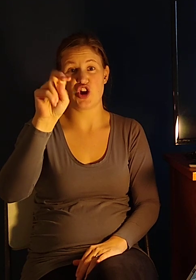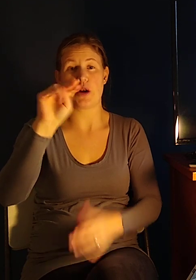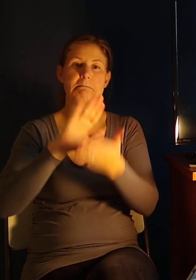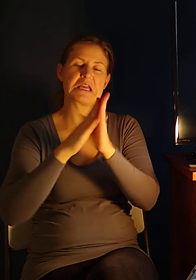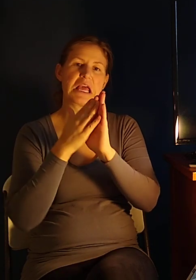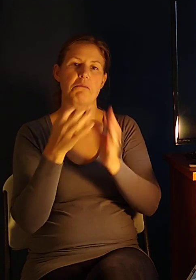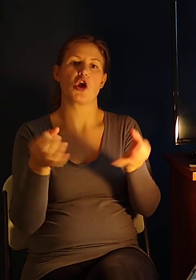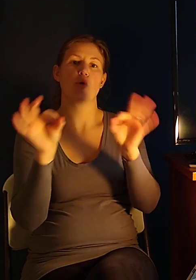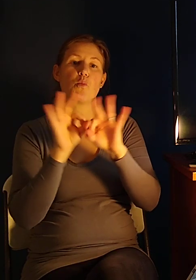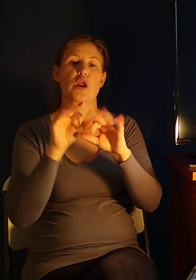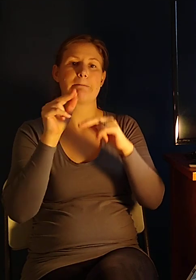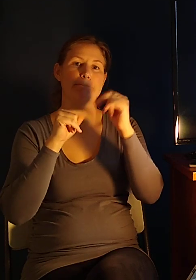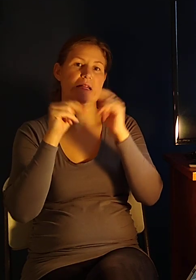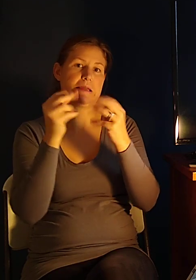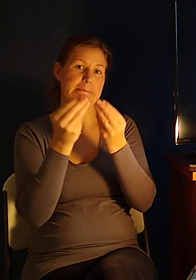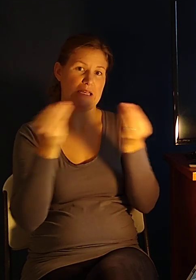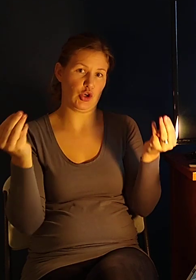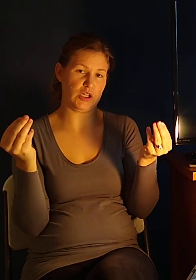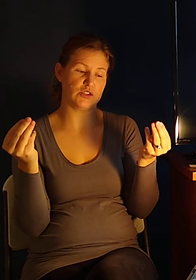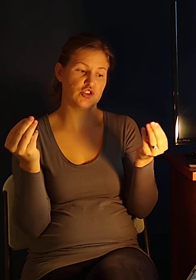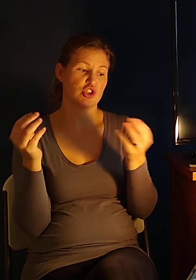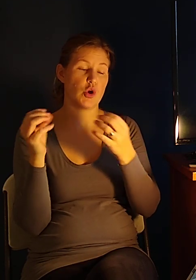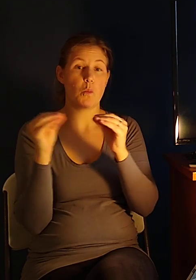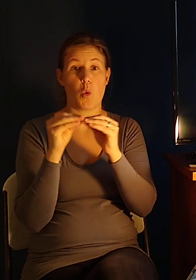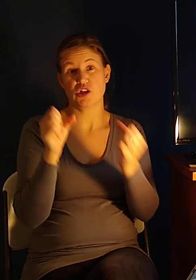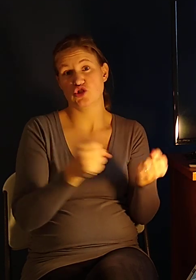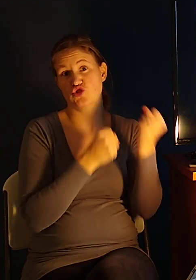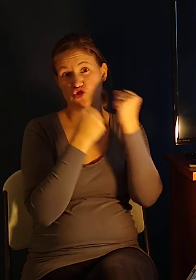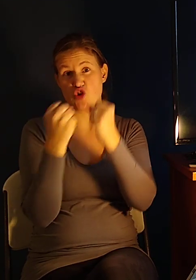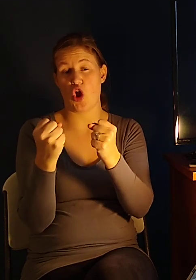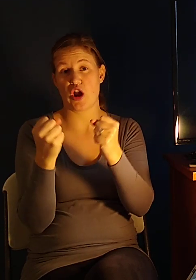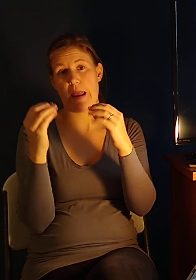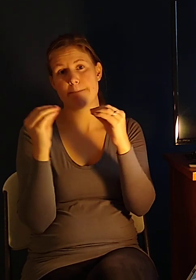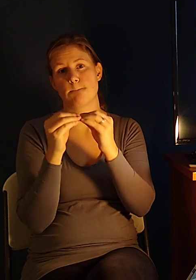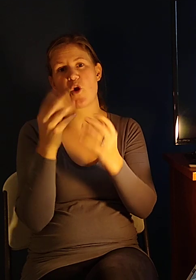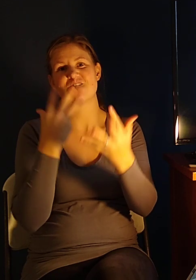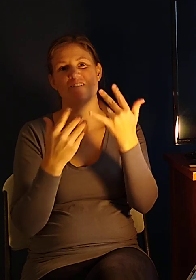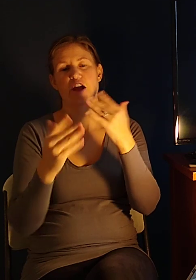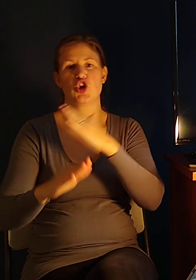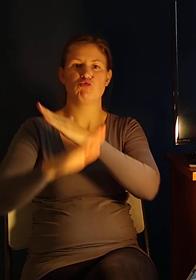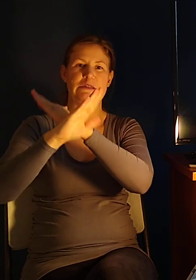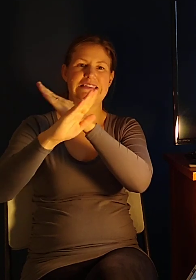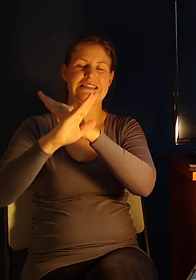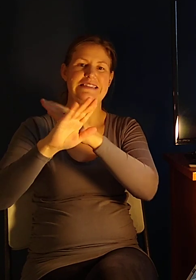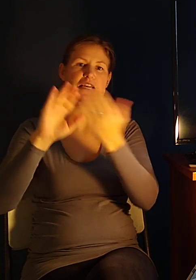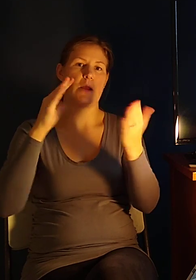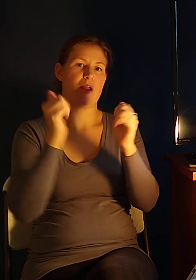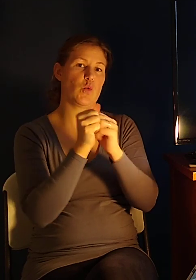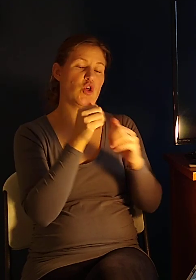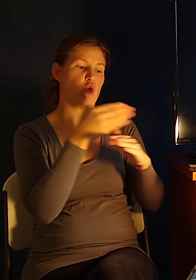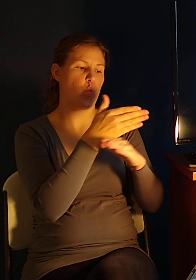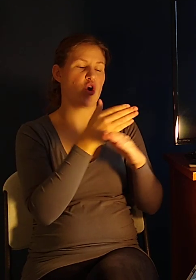building materials. Stronger and more fire-resistant than wood, iron led to lighter